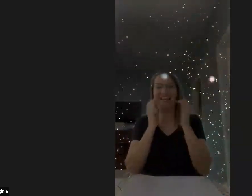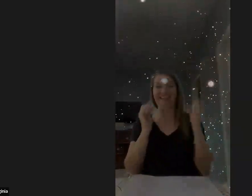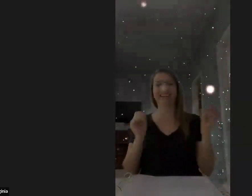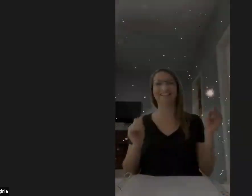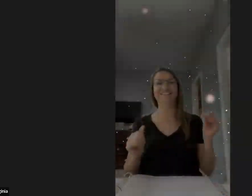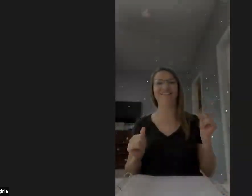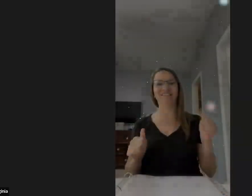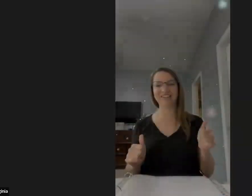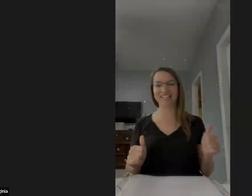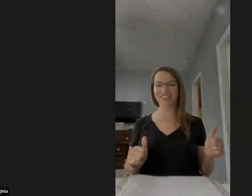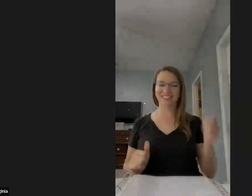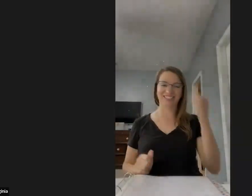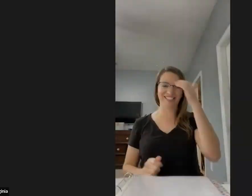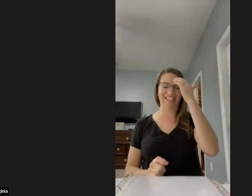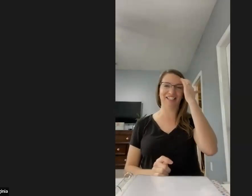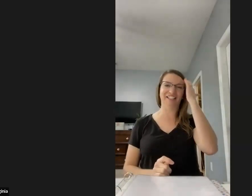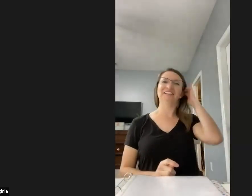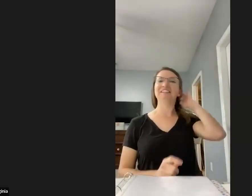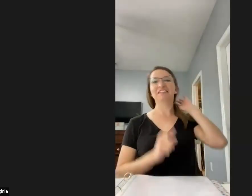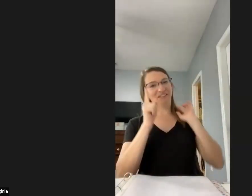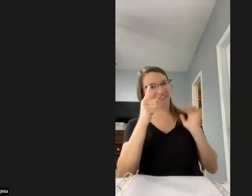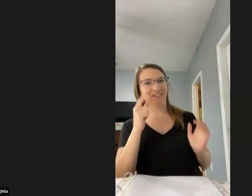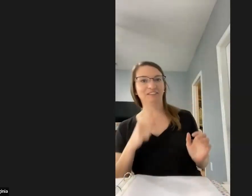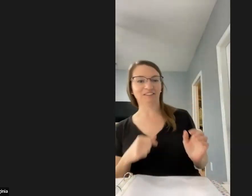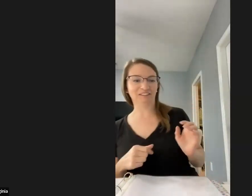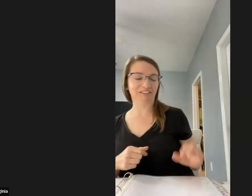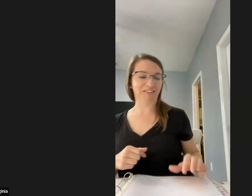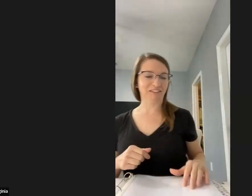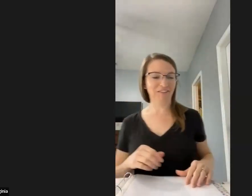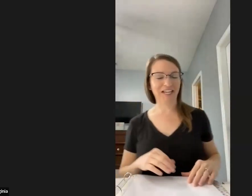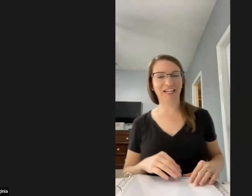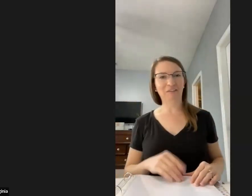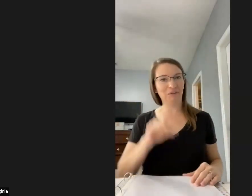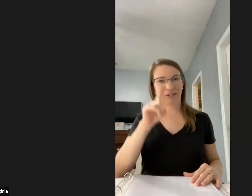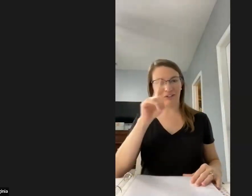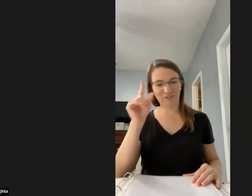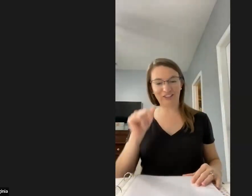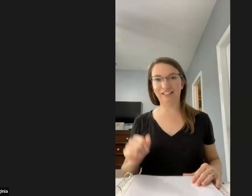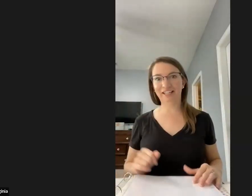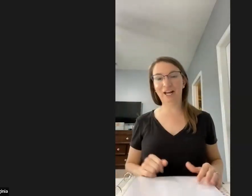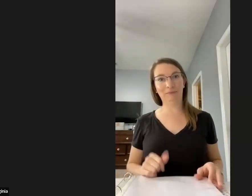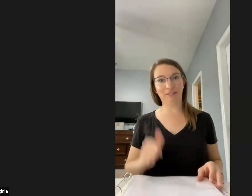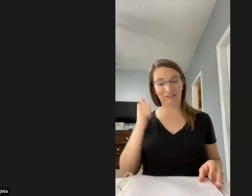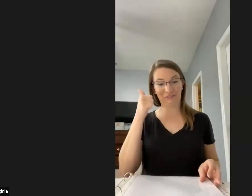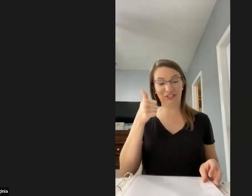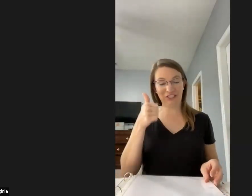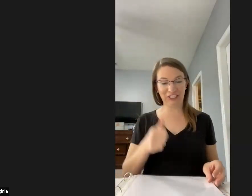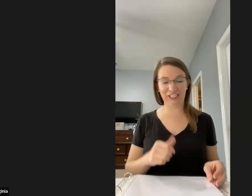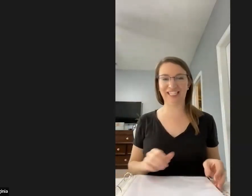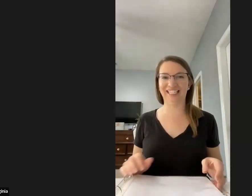Okay. Very interesting. All right. I don't know how you figured that out, but that was very good.